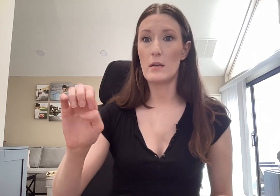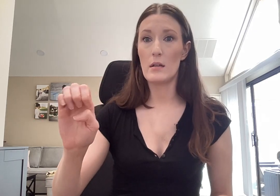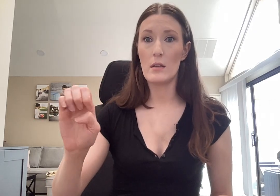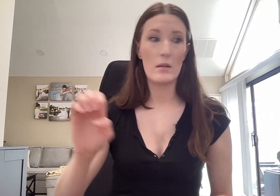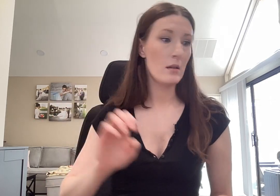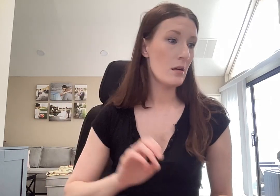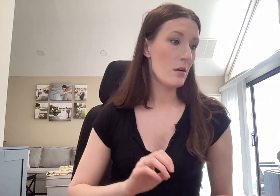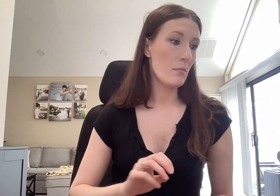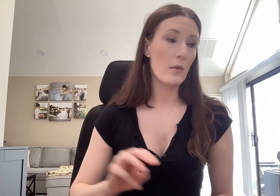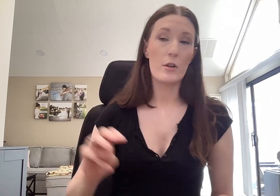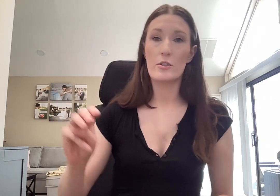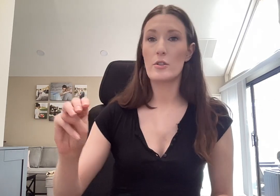June, March,